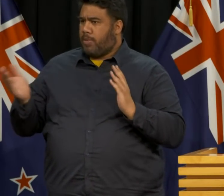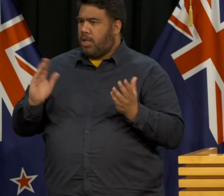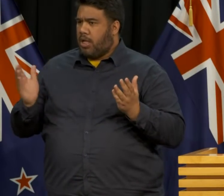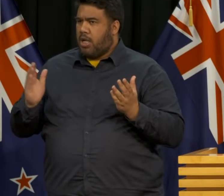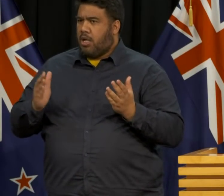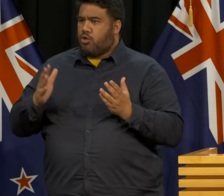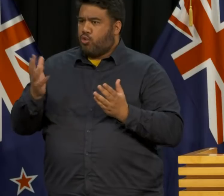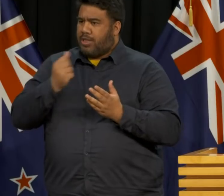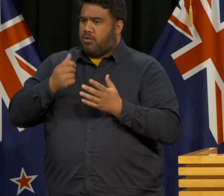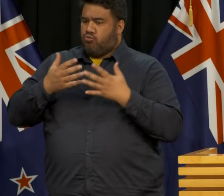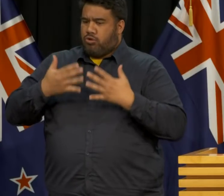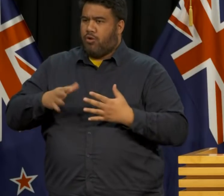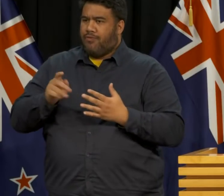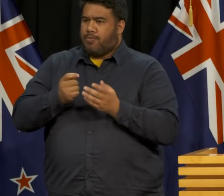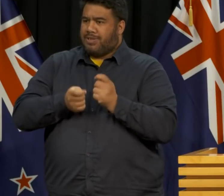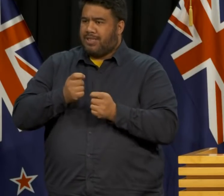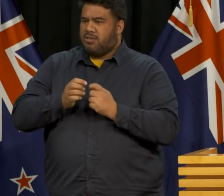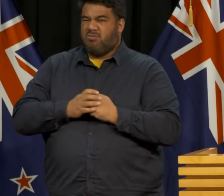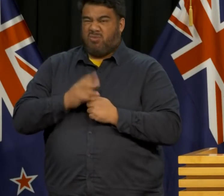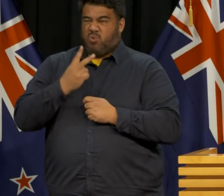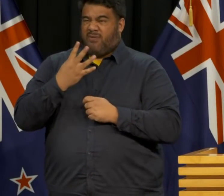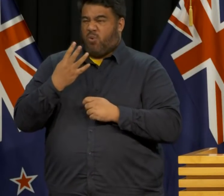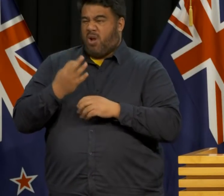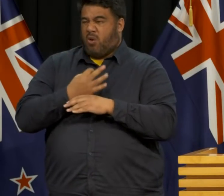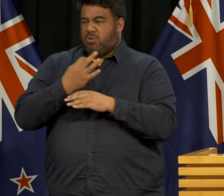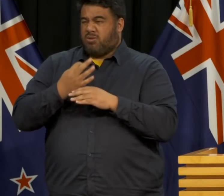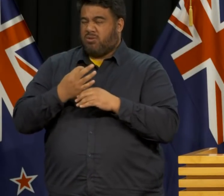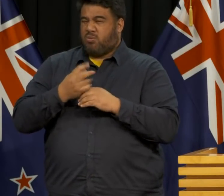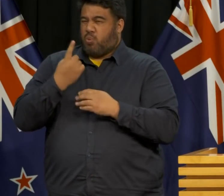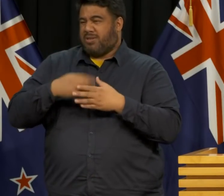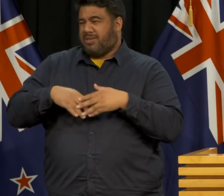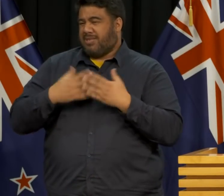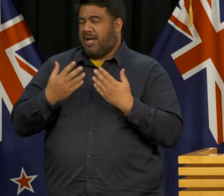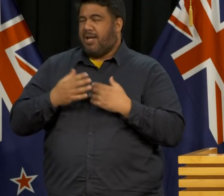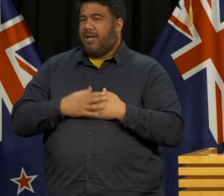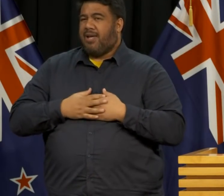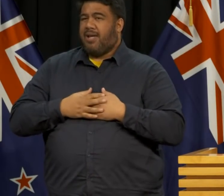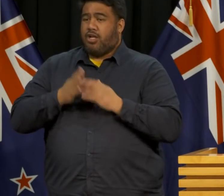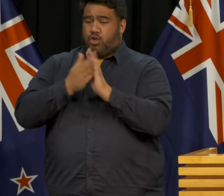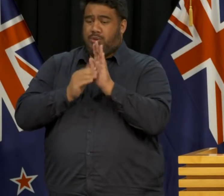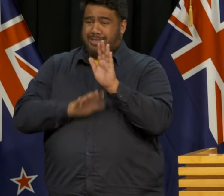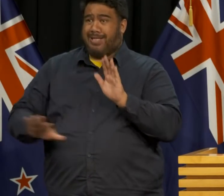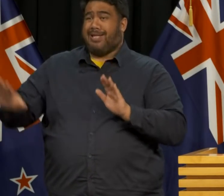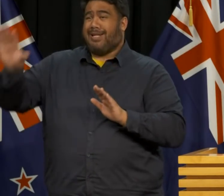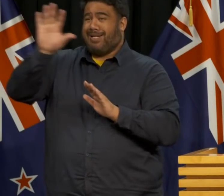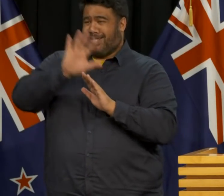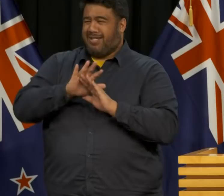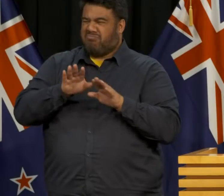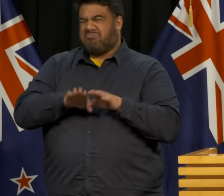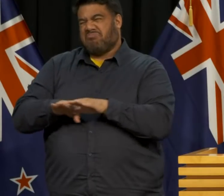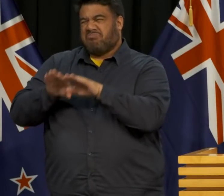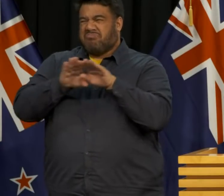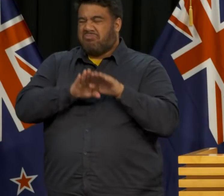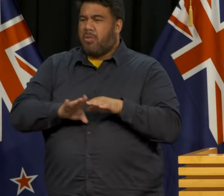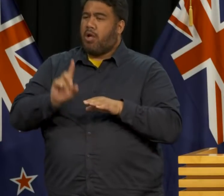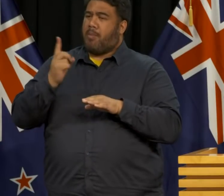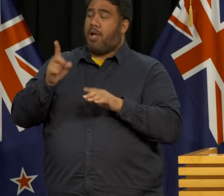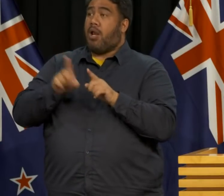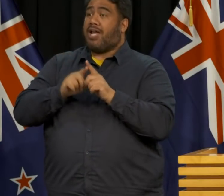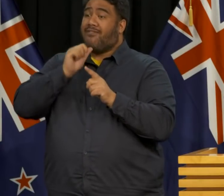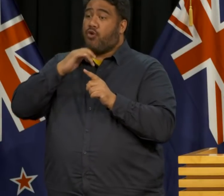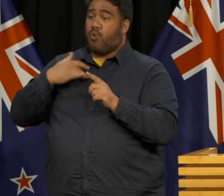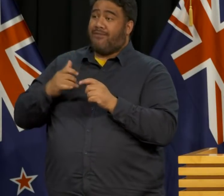MIQ facilities are all in areas where testing can be done overnight. There are some parts of the country where if you're in a far-flung part of the country, the